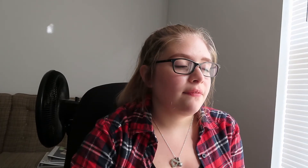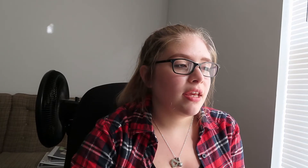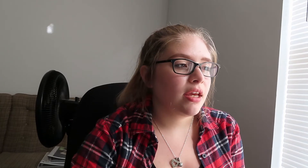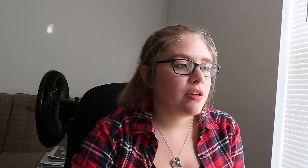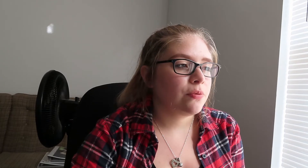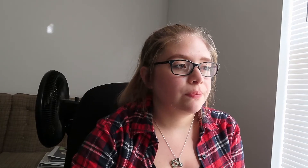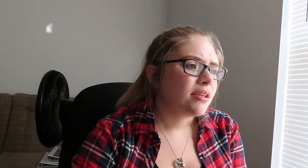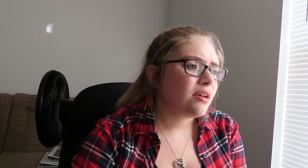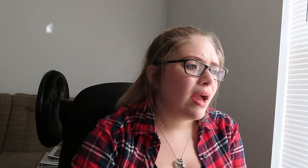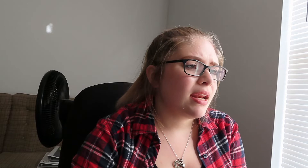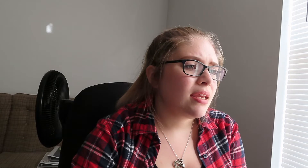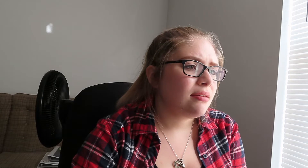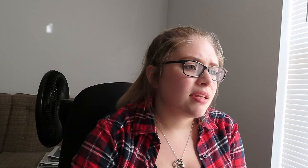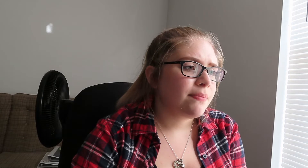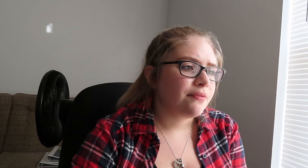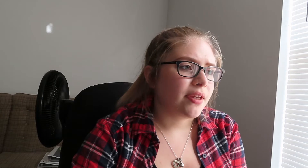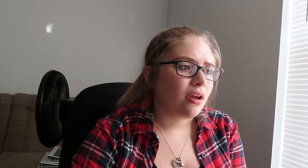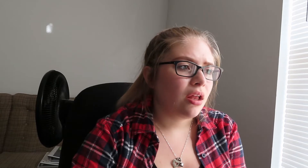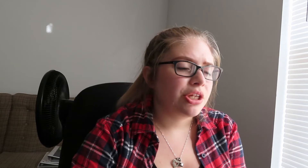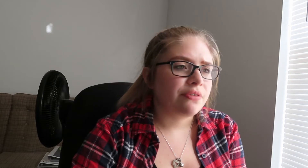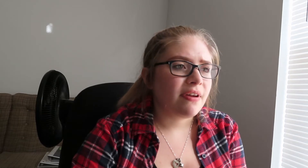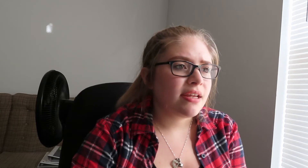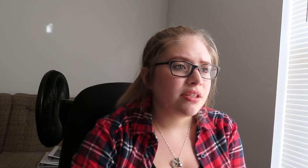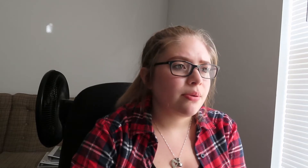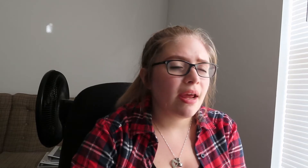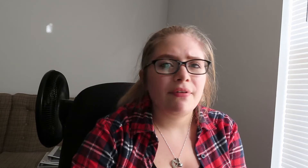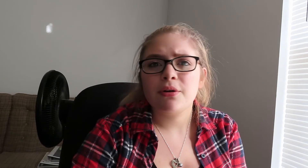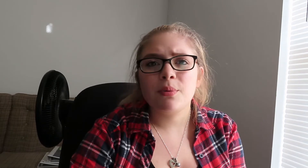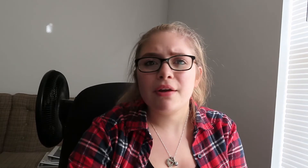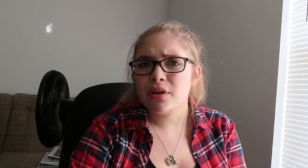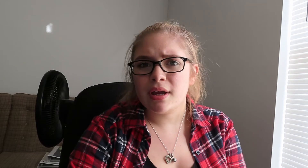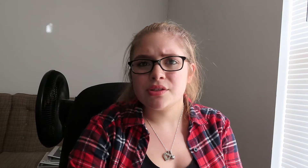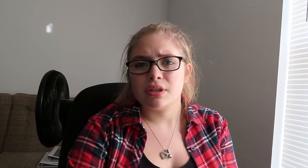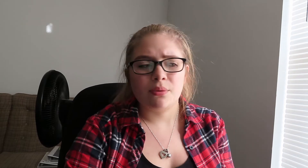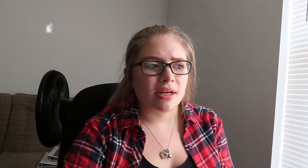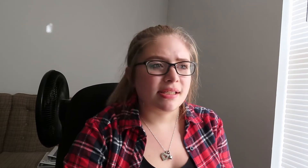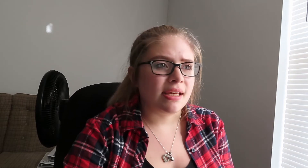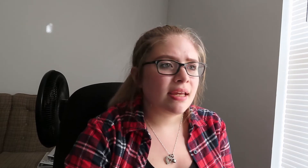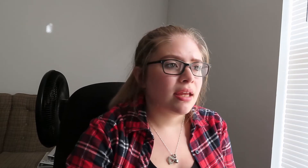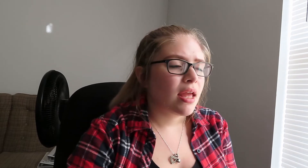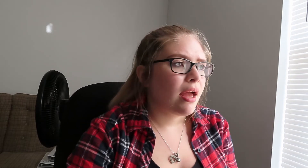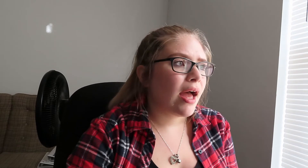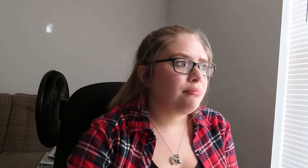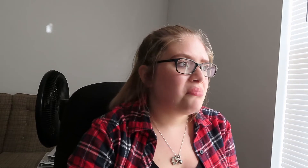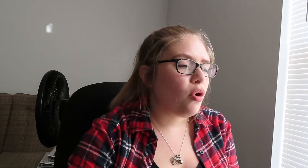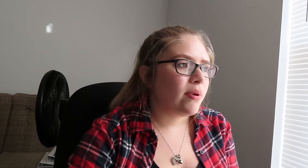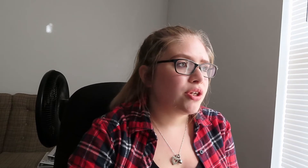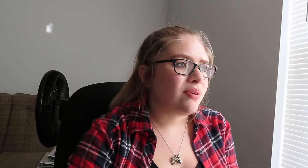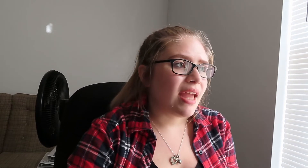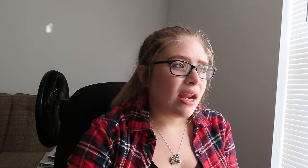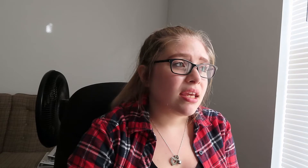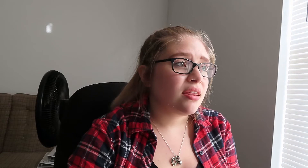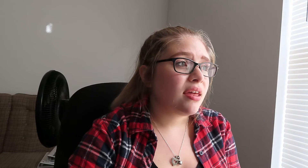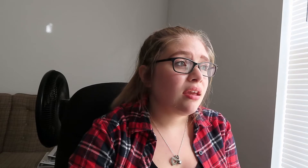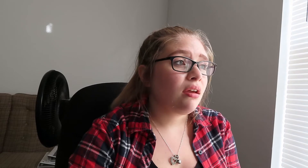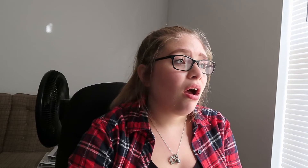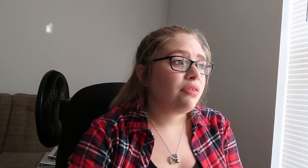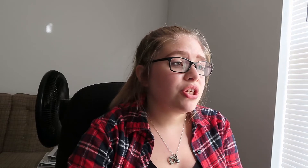video so any type of like college advice or whatever whatever you guys really want to see i'm open to doing anything on this